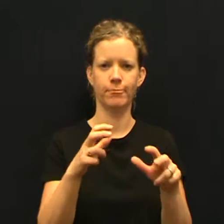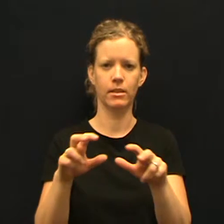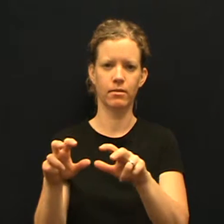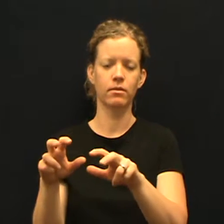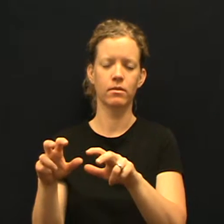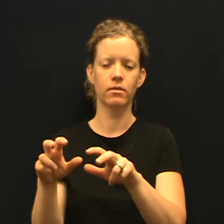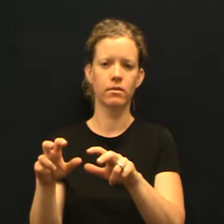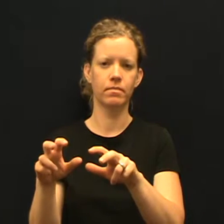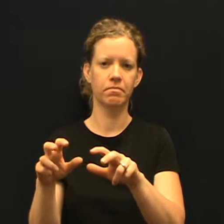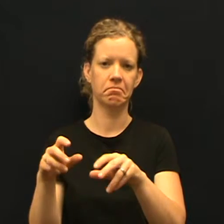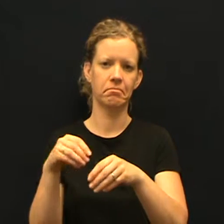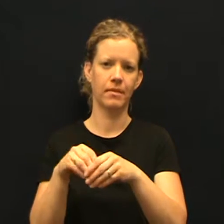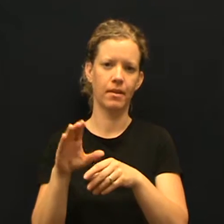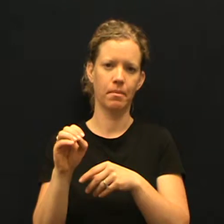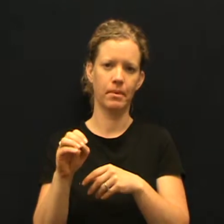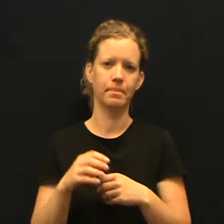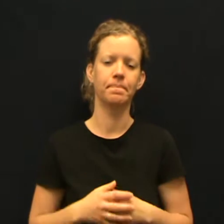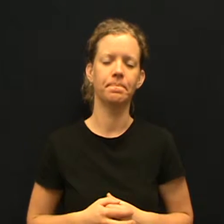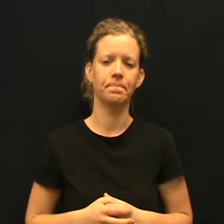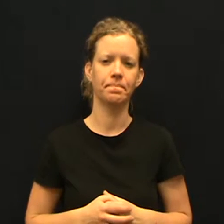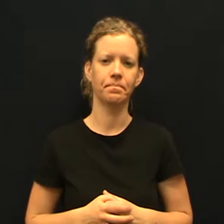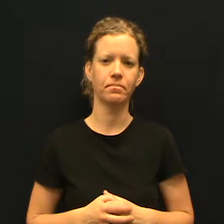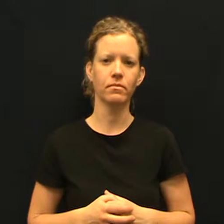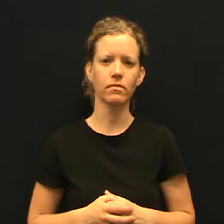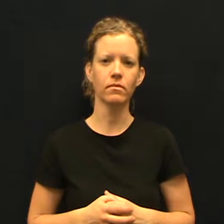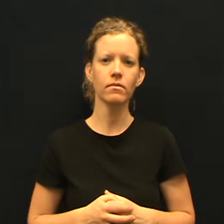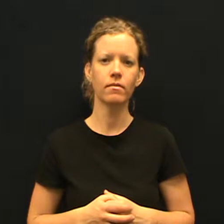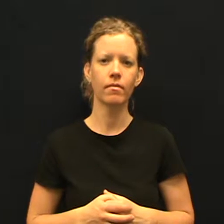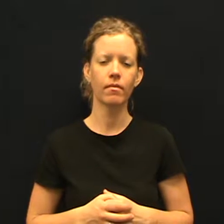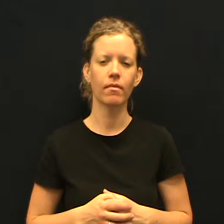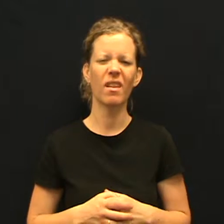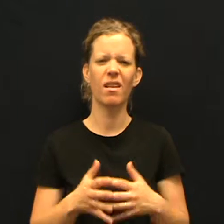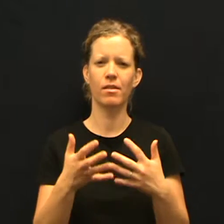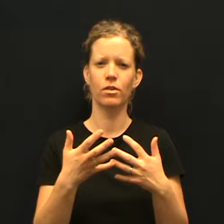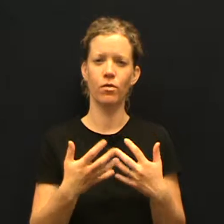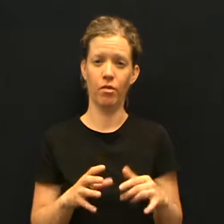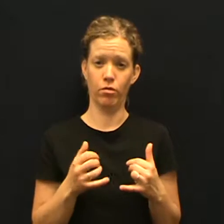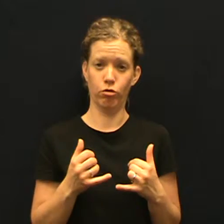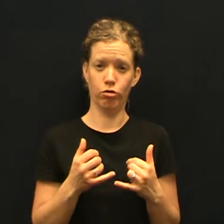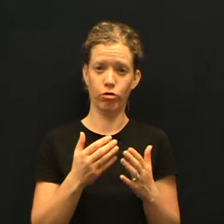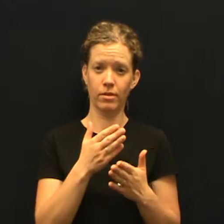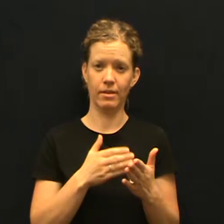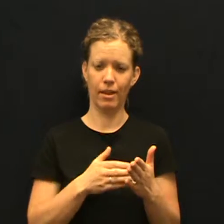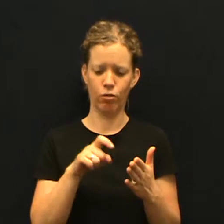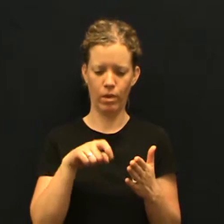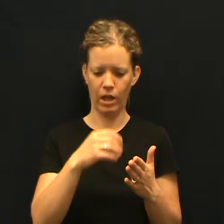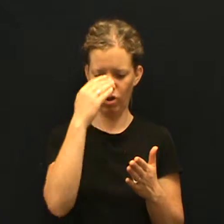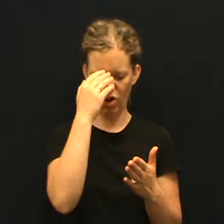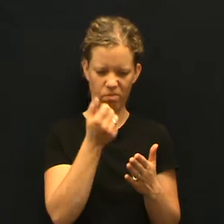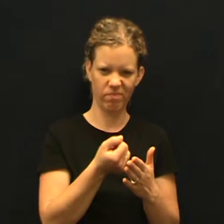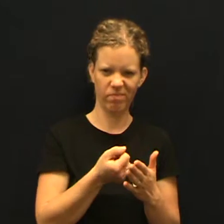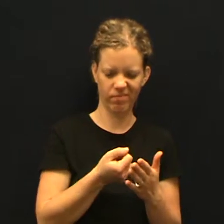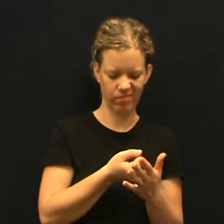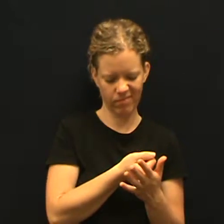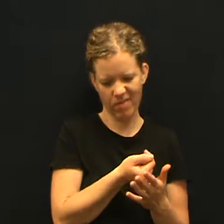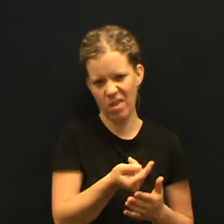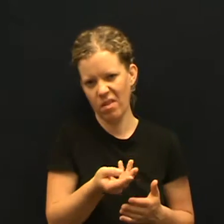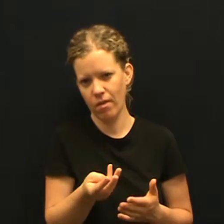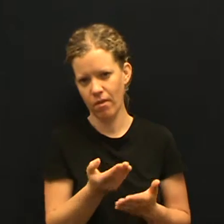in our company. In order to complete this section, we need to know a few other things. We need to know whether dividends